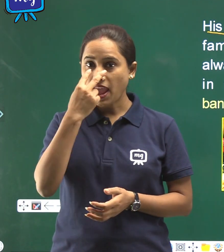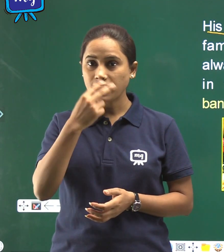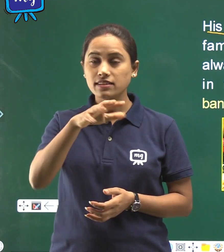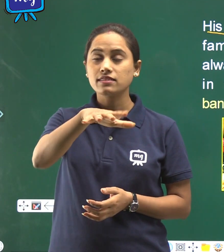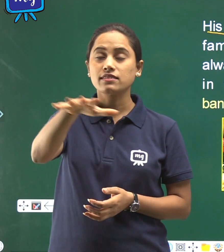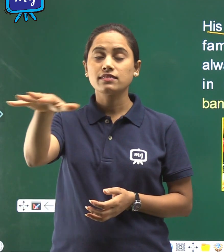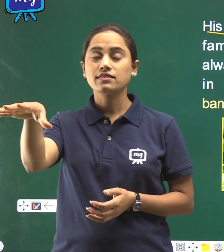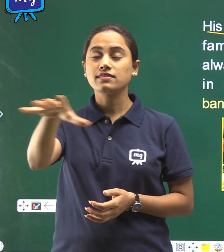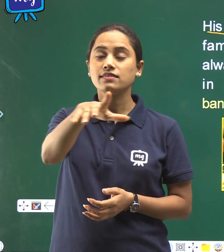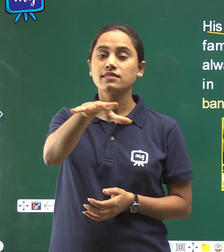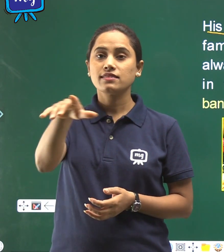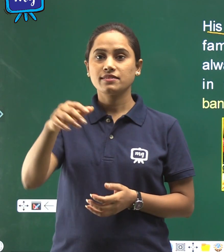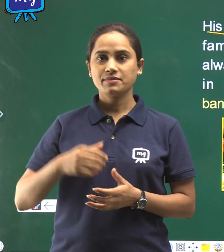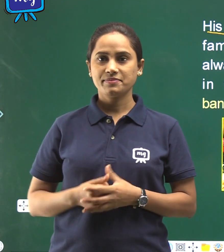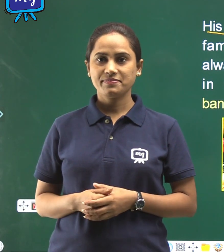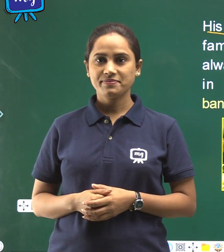blind